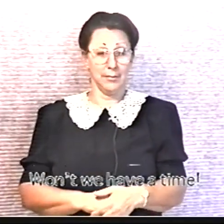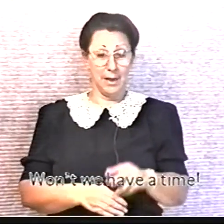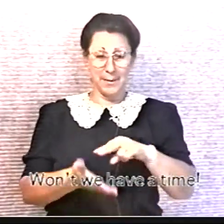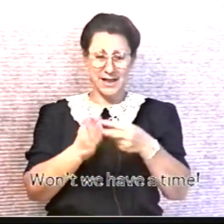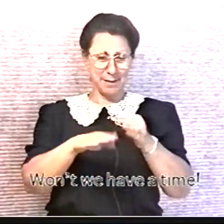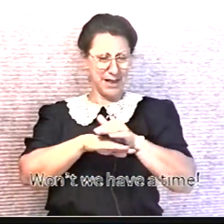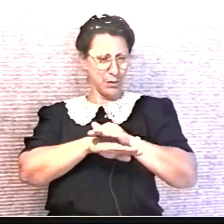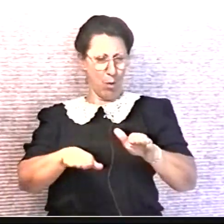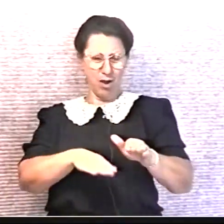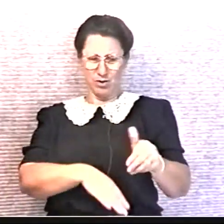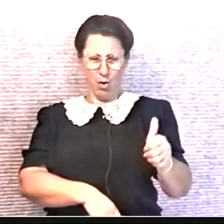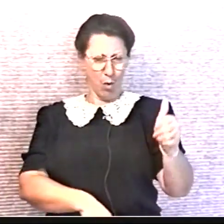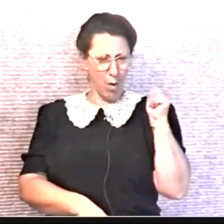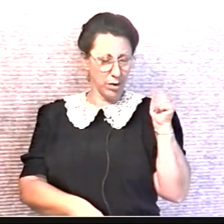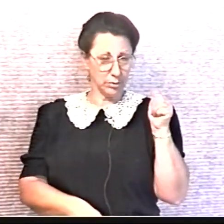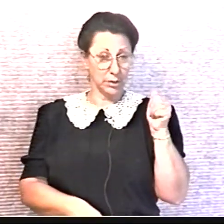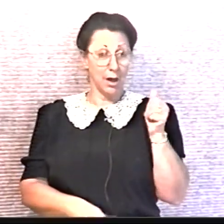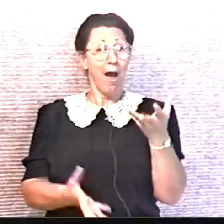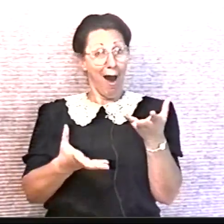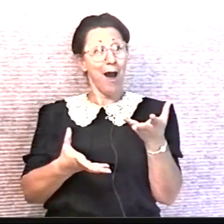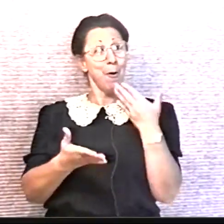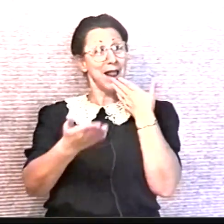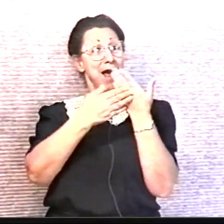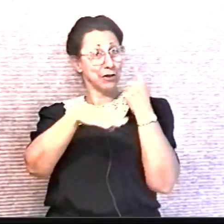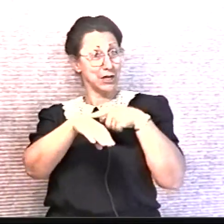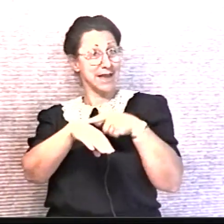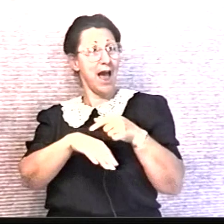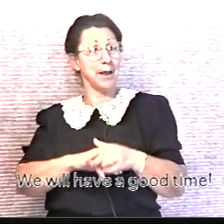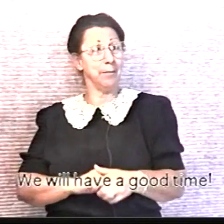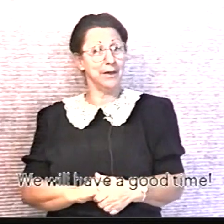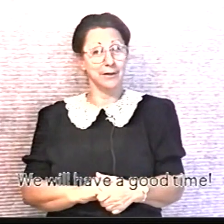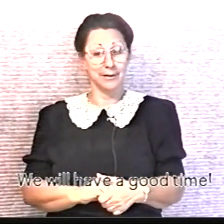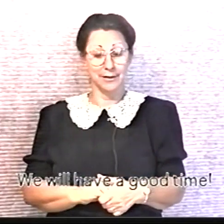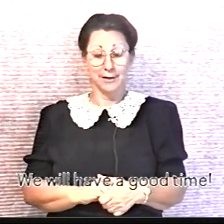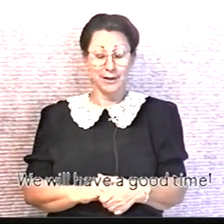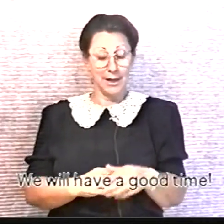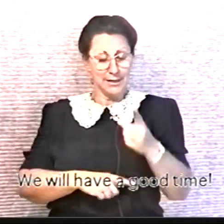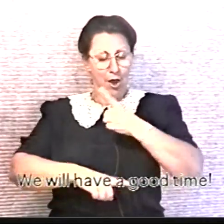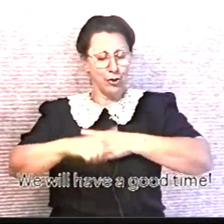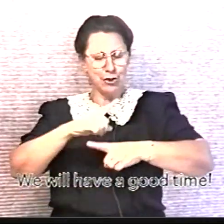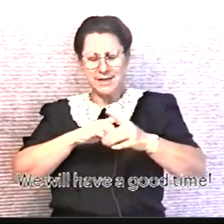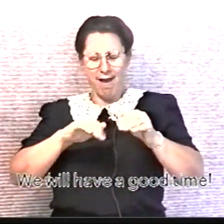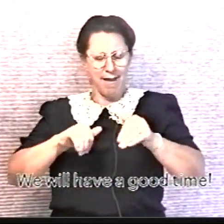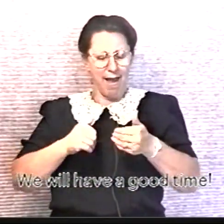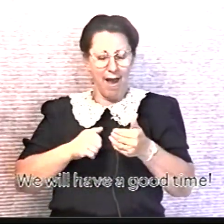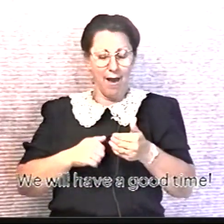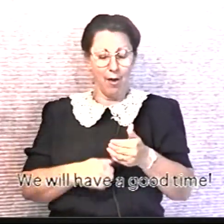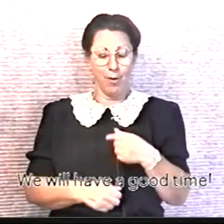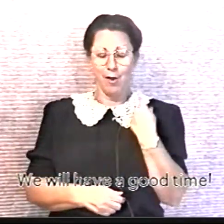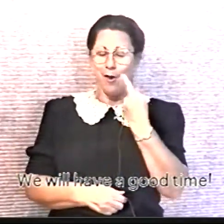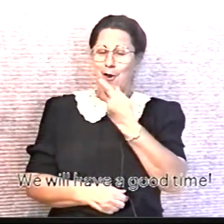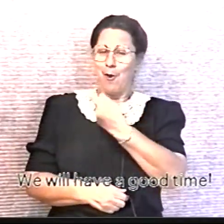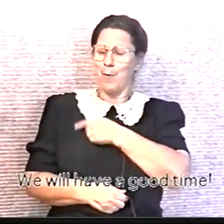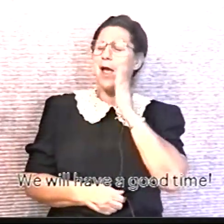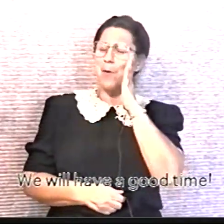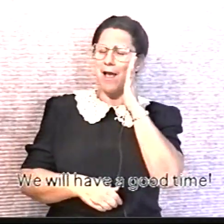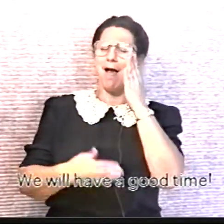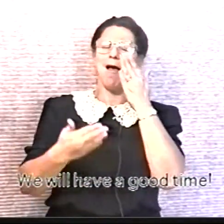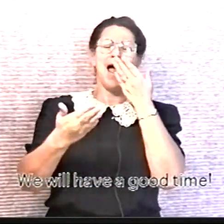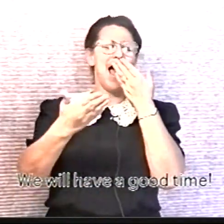Because it means won't or won't. I want to have a good time. So you sign how? We will have a